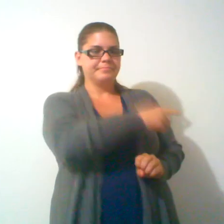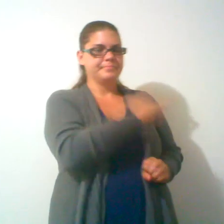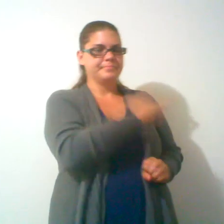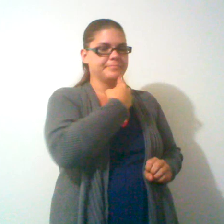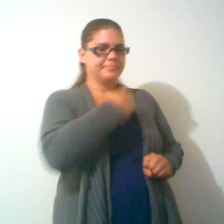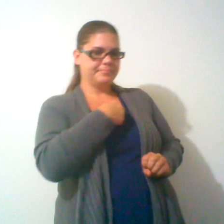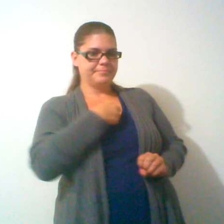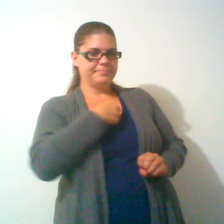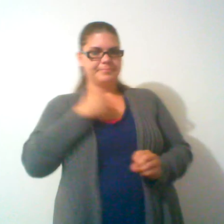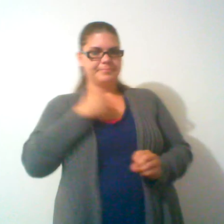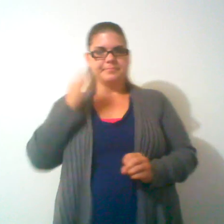in advance.